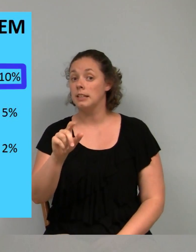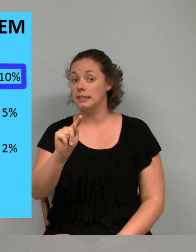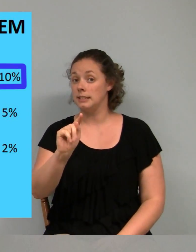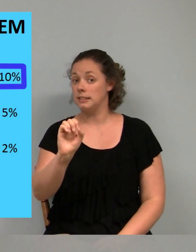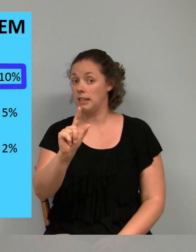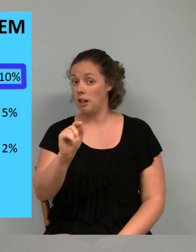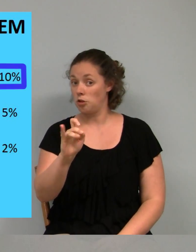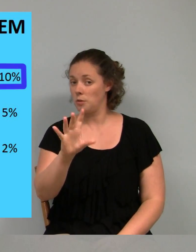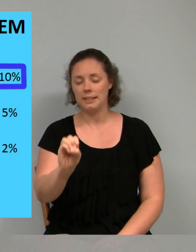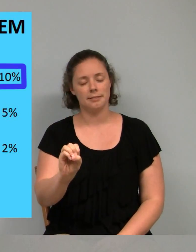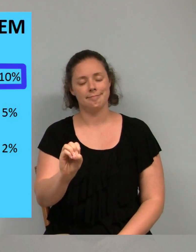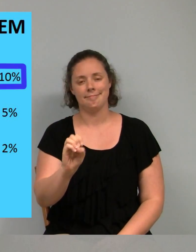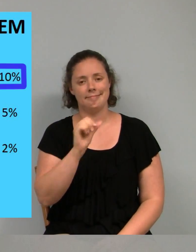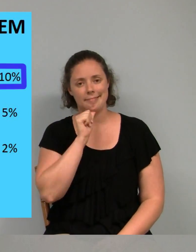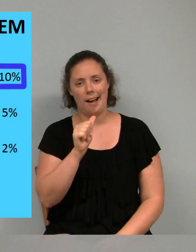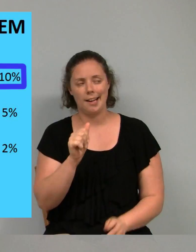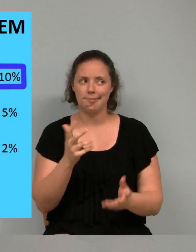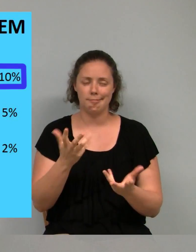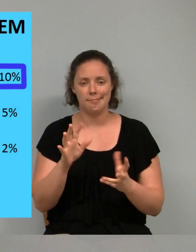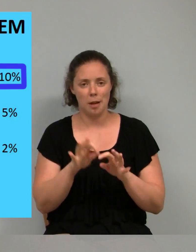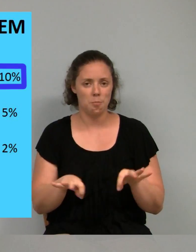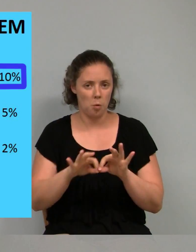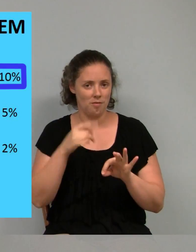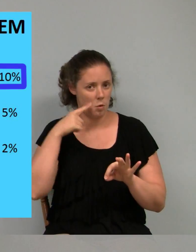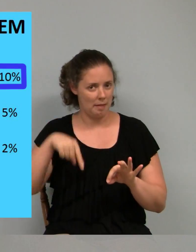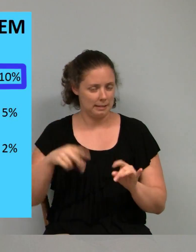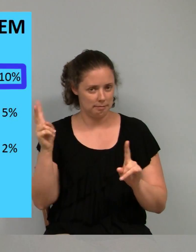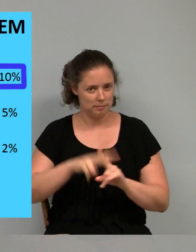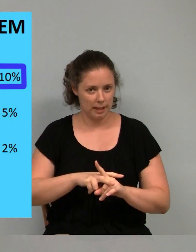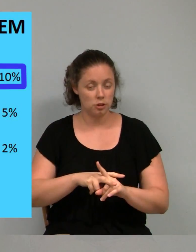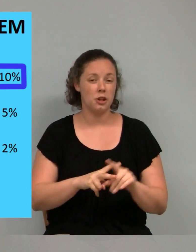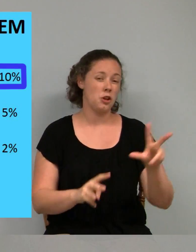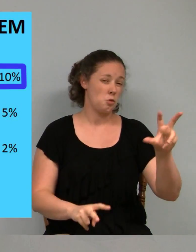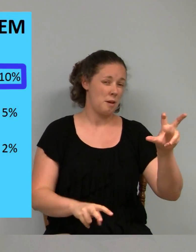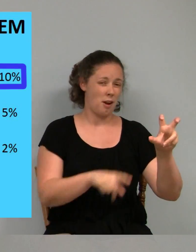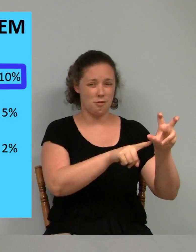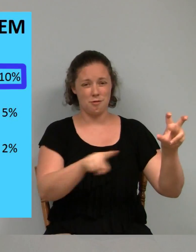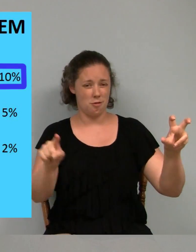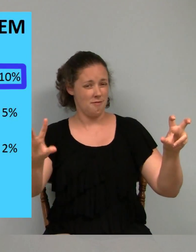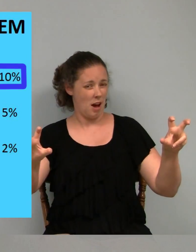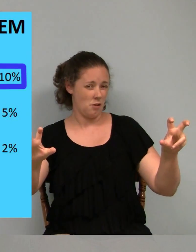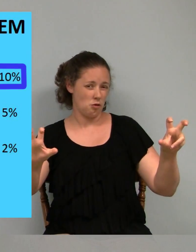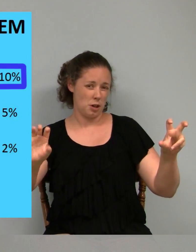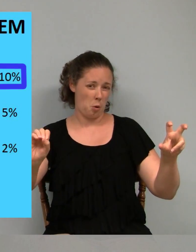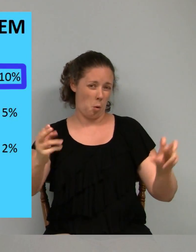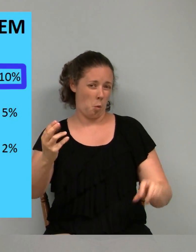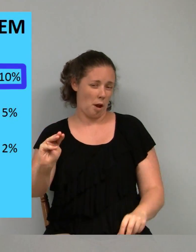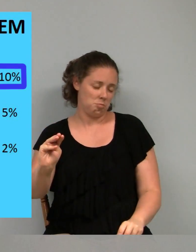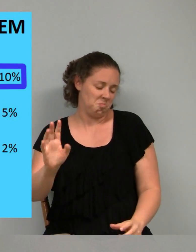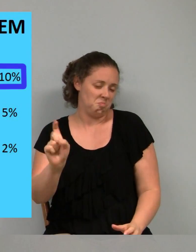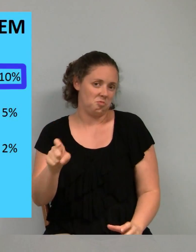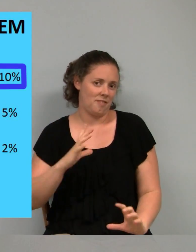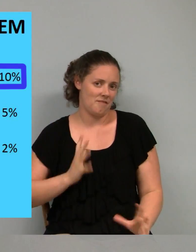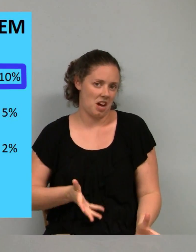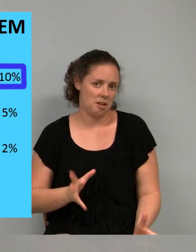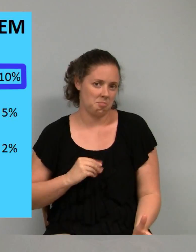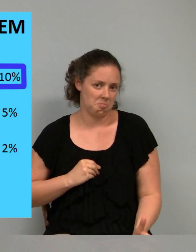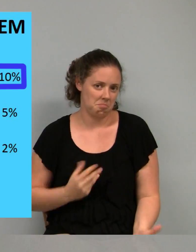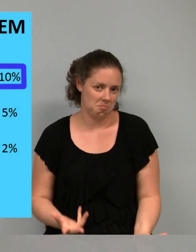this application. A resistor in the range 300 to 500 ohms should work.